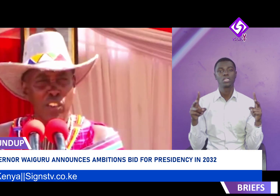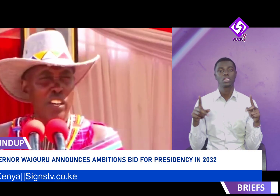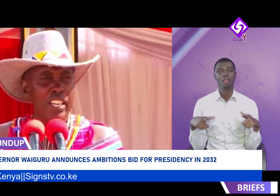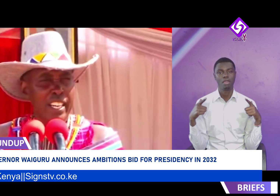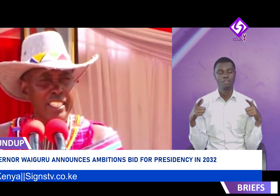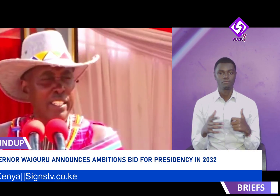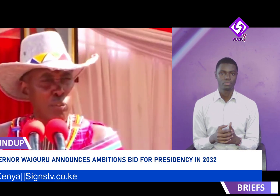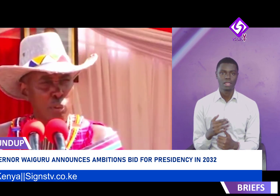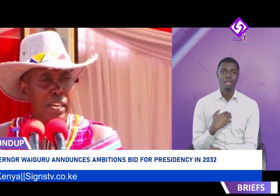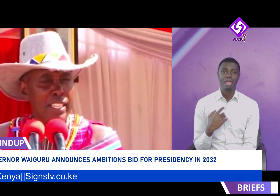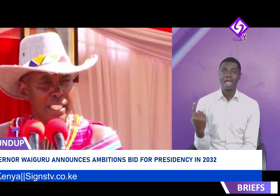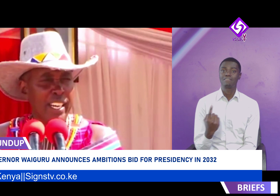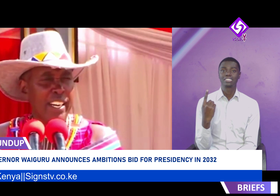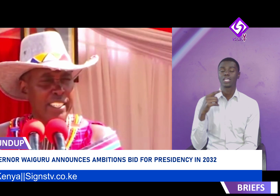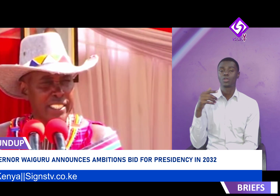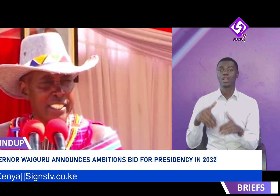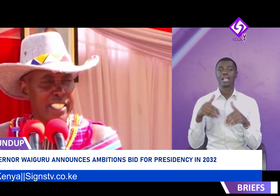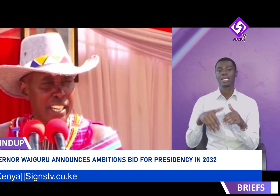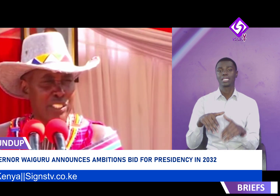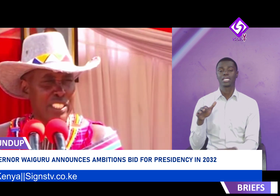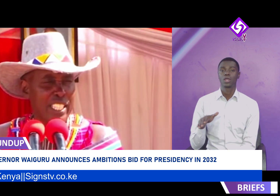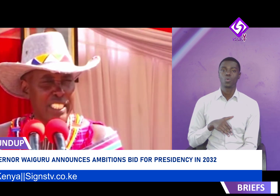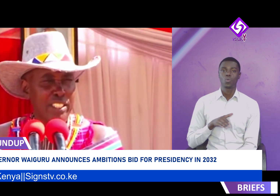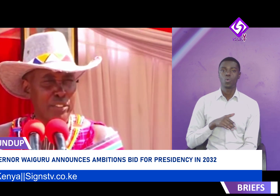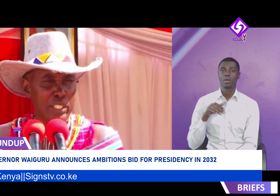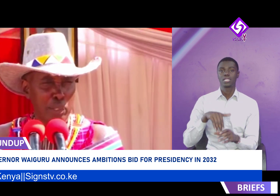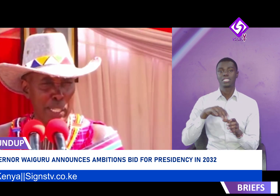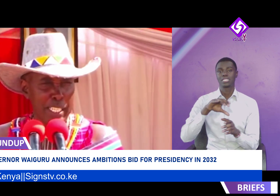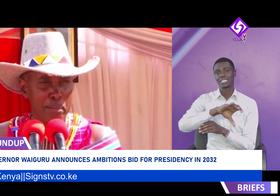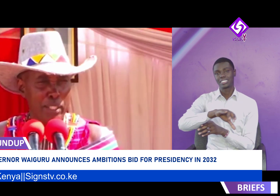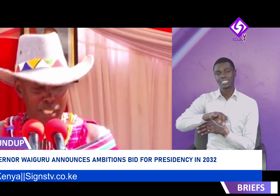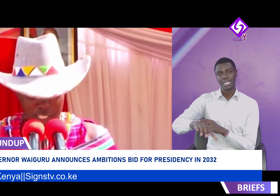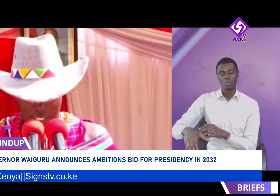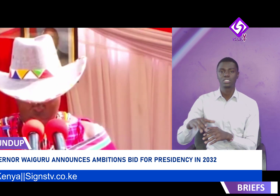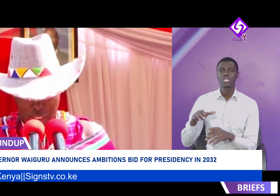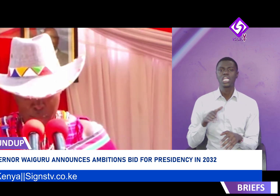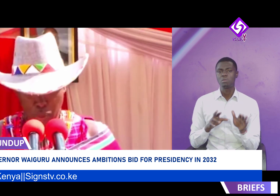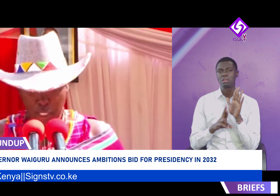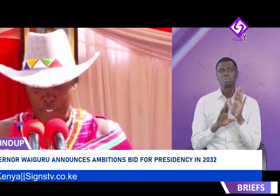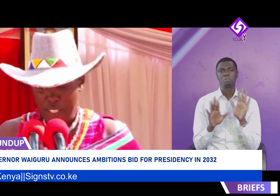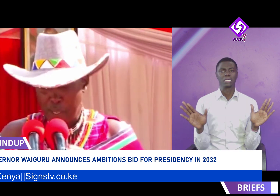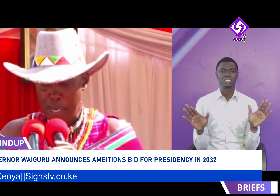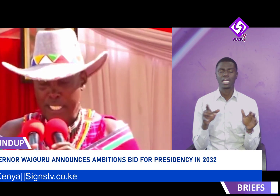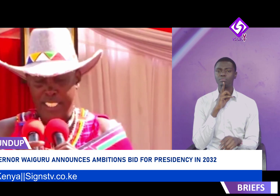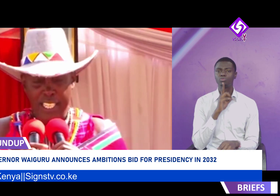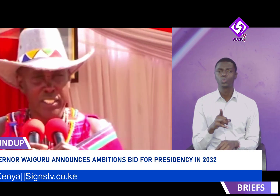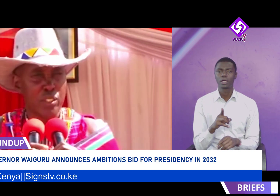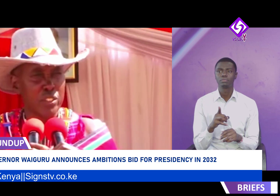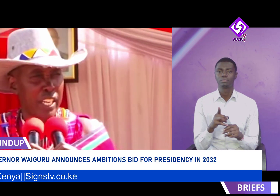single elected woman leader in this county, except for the women rep, which I'm sure even if a man stands, you'll